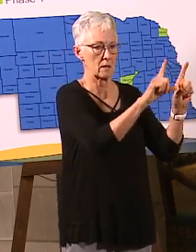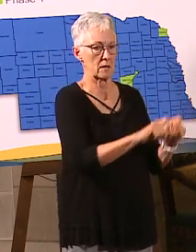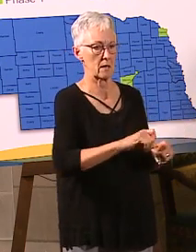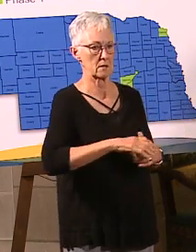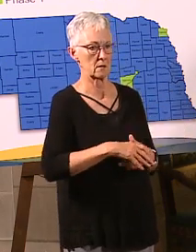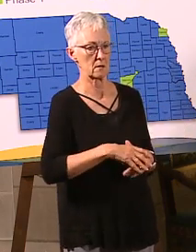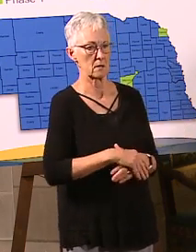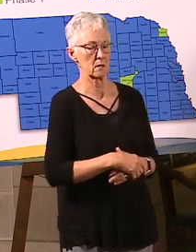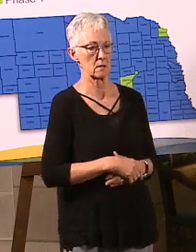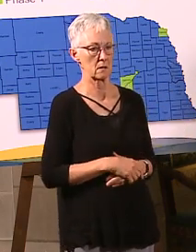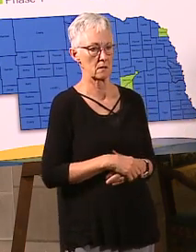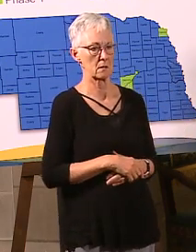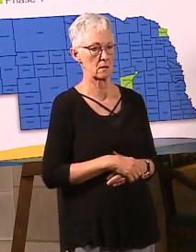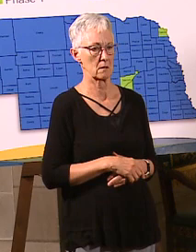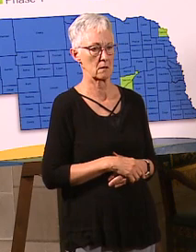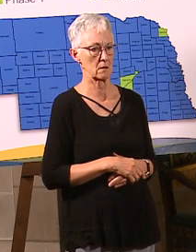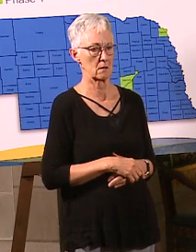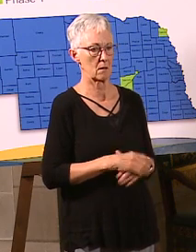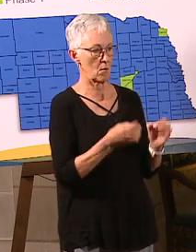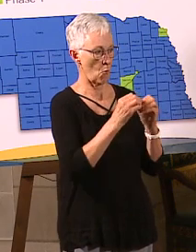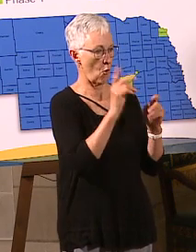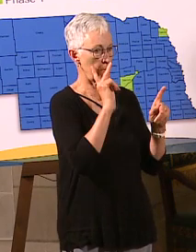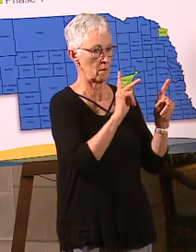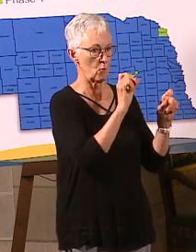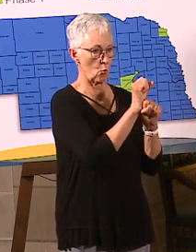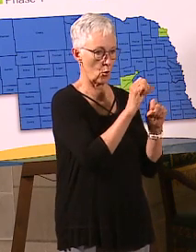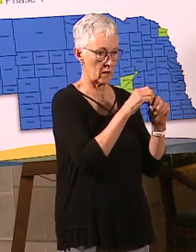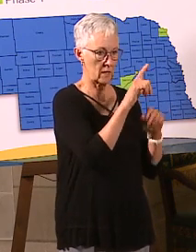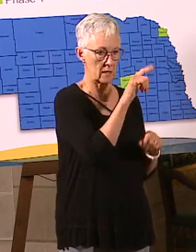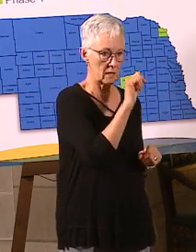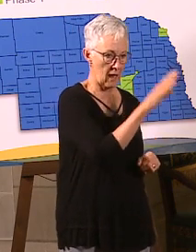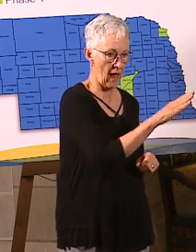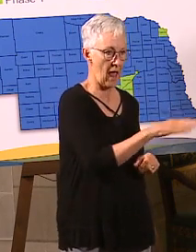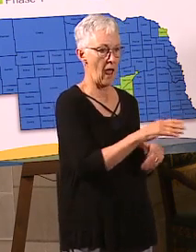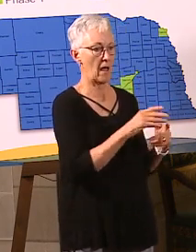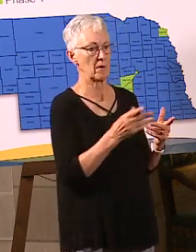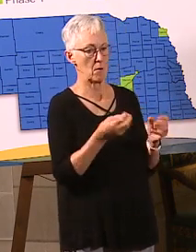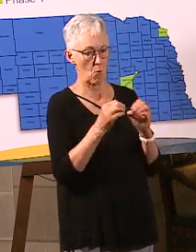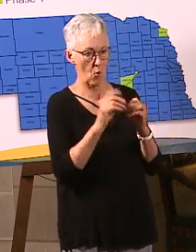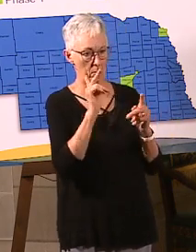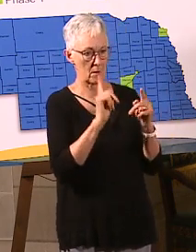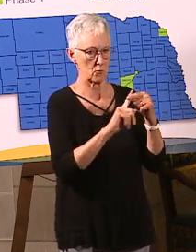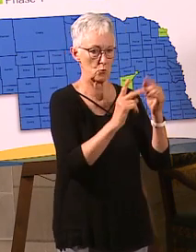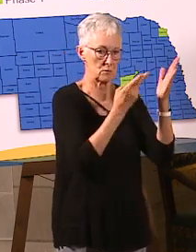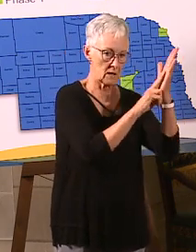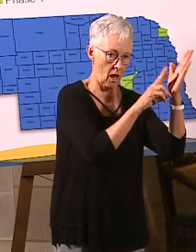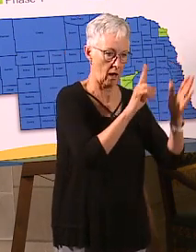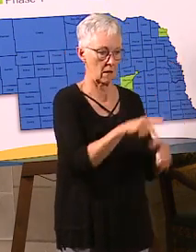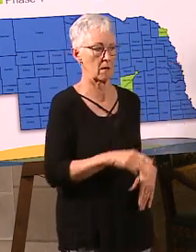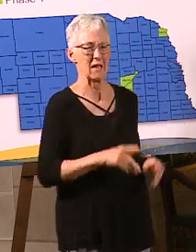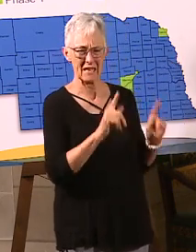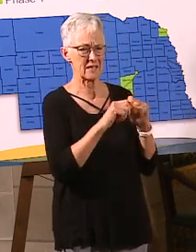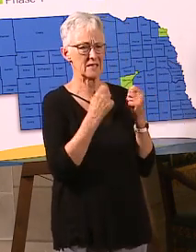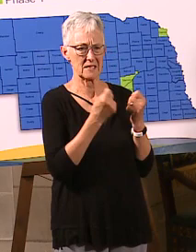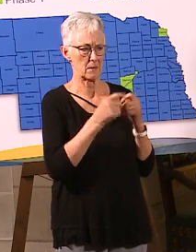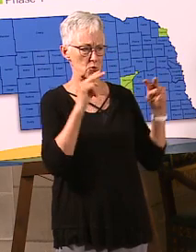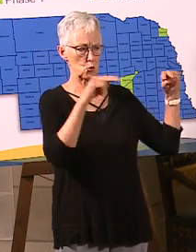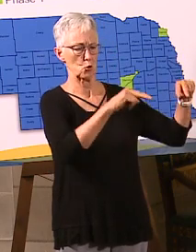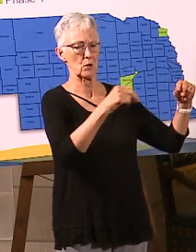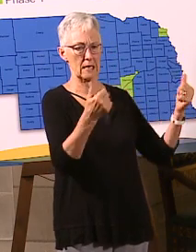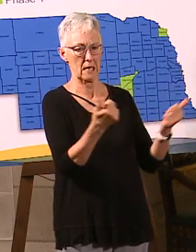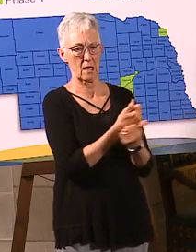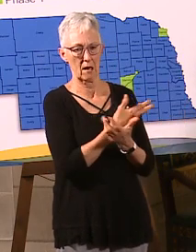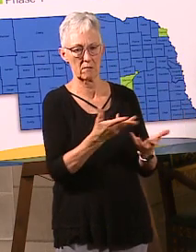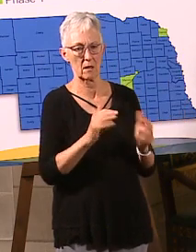better process in the lab, getting more people signed up, and the answer is yes to all those things. So that the team is looking at all those things with regard to how